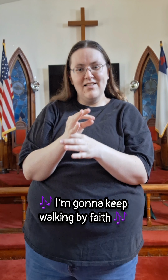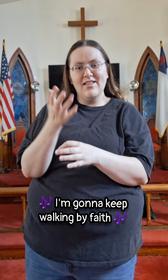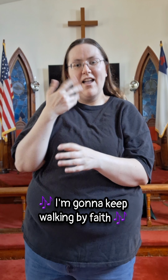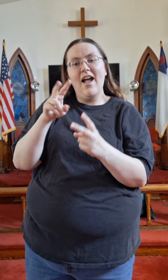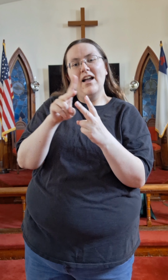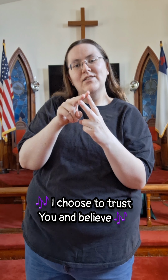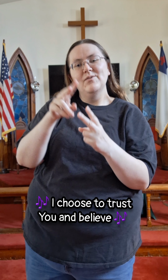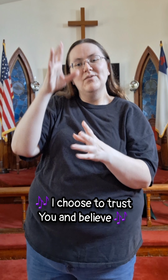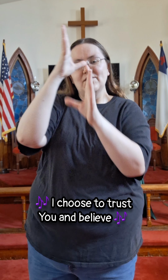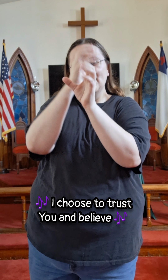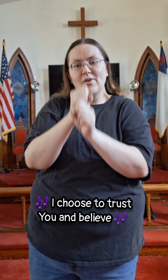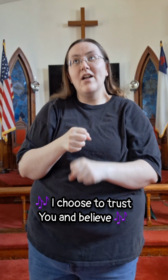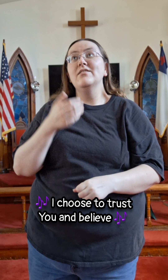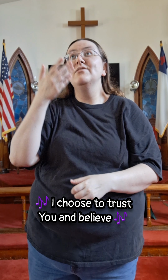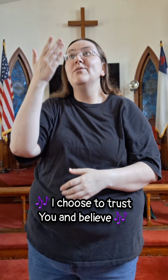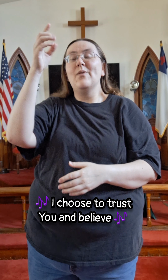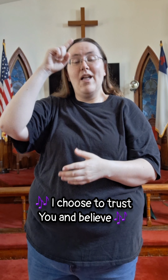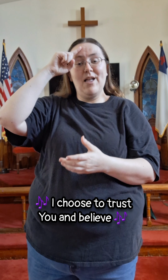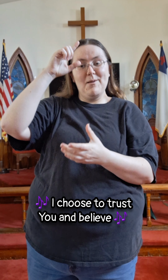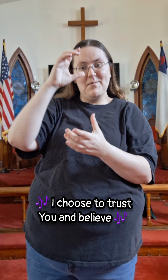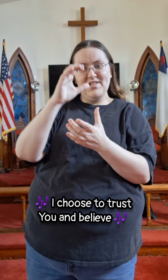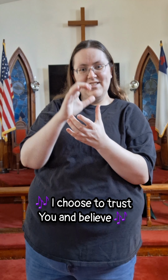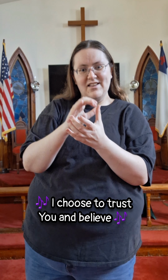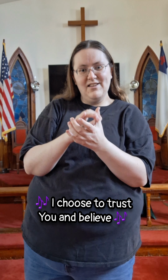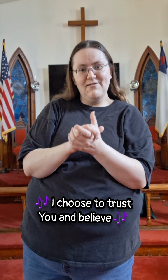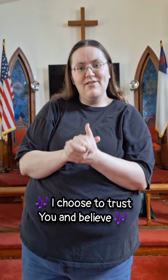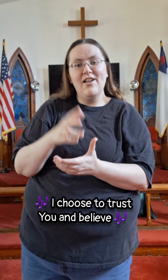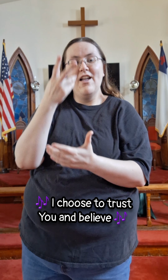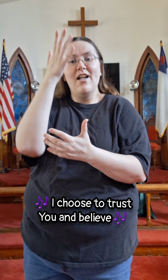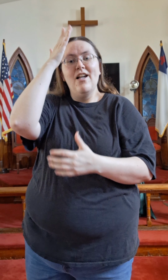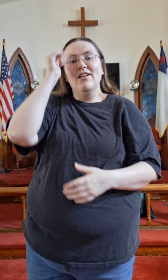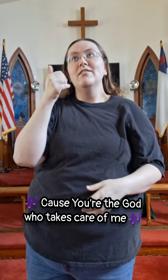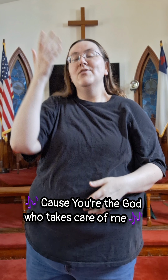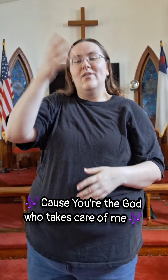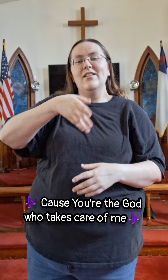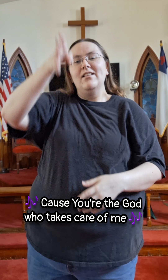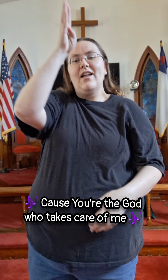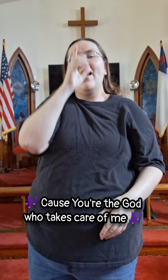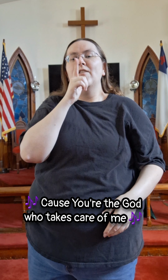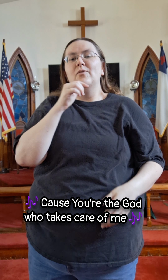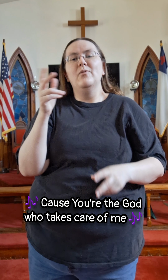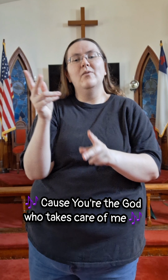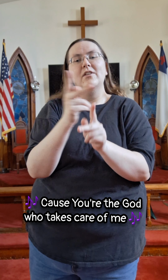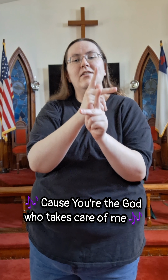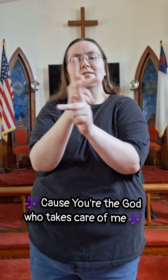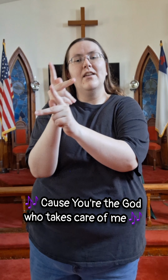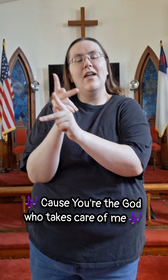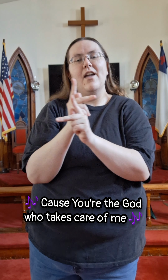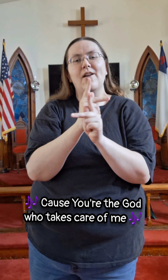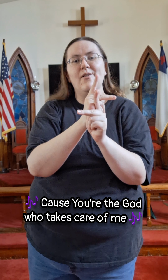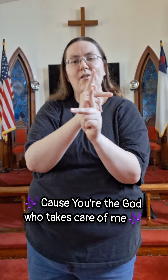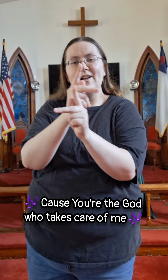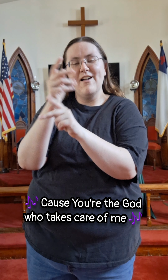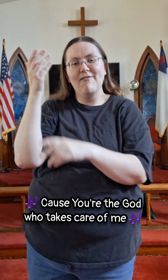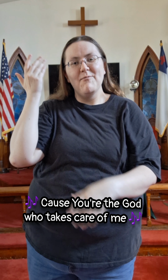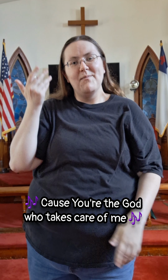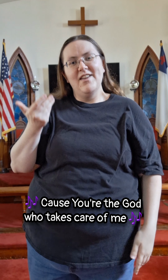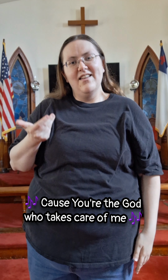I choose to trust you and believe Cause you're the God who takes care of me